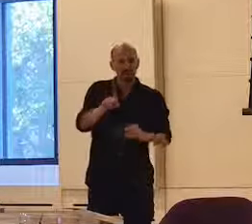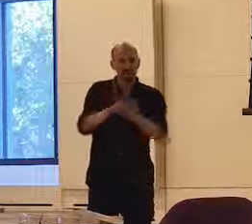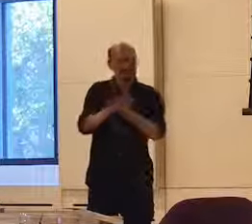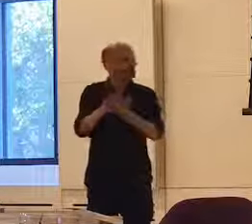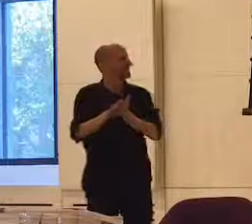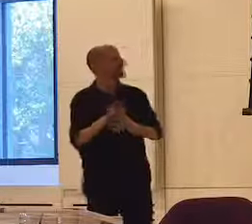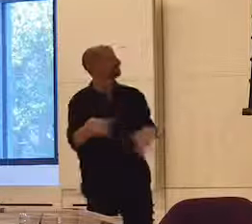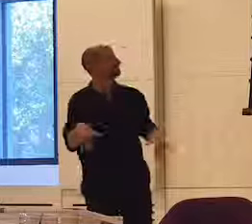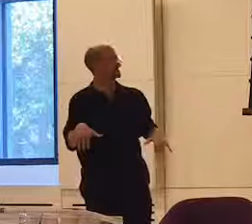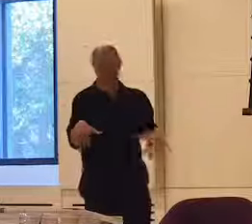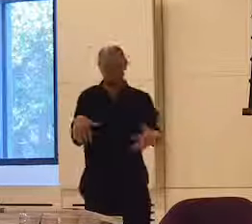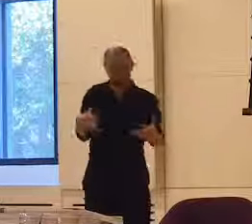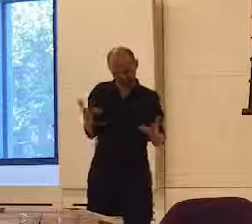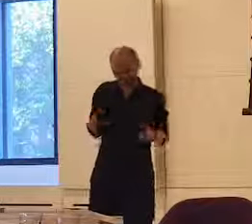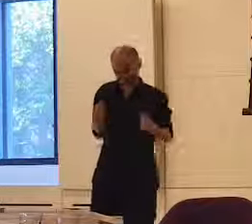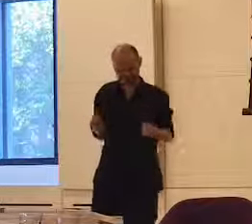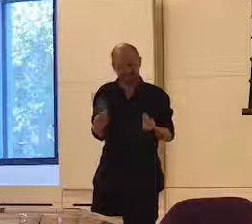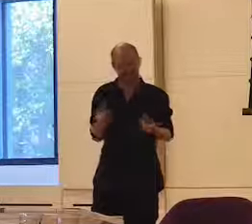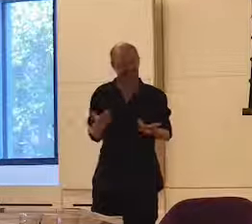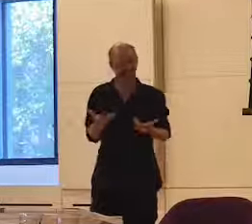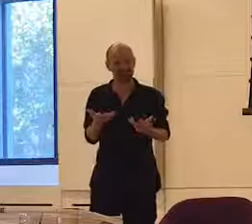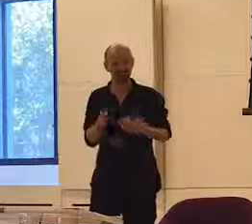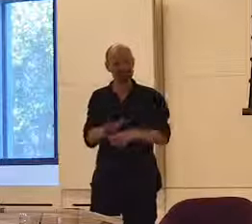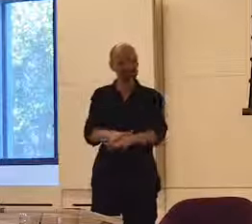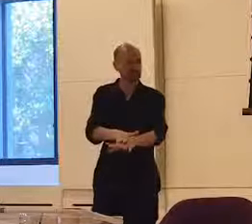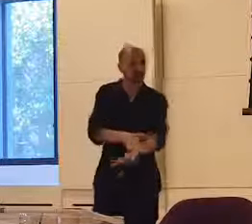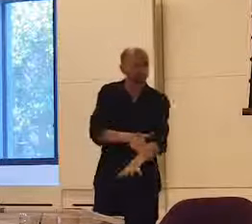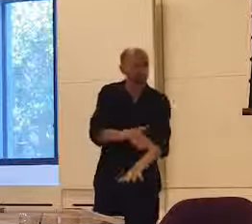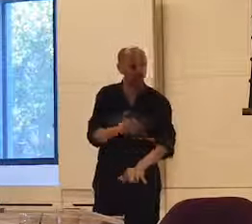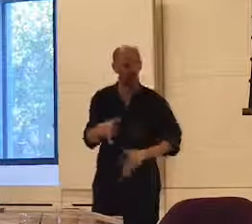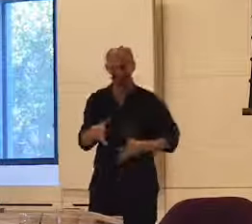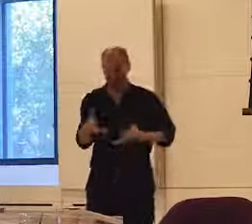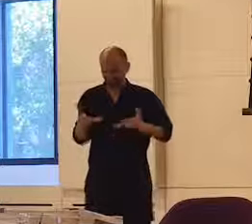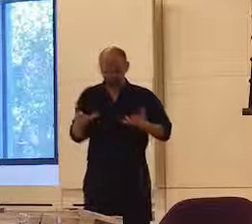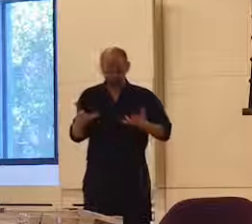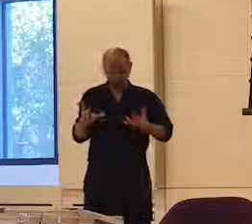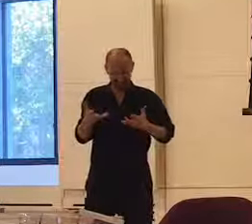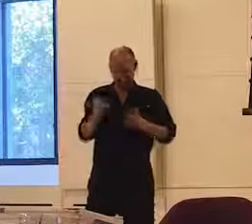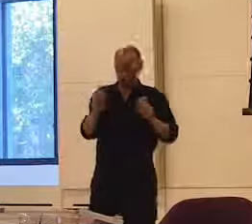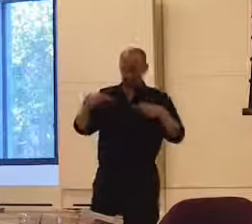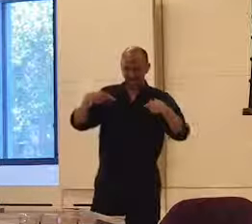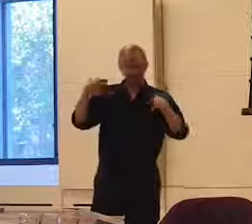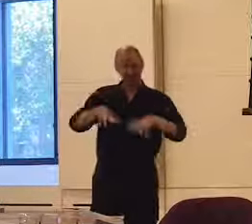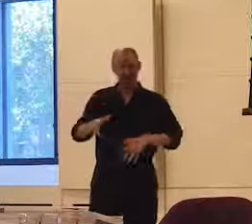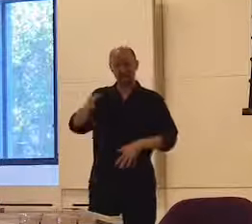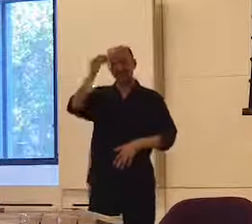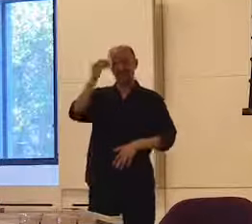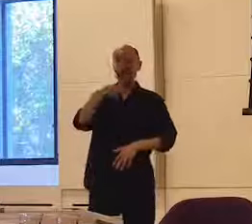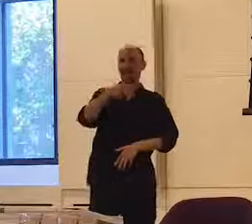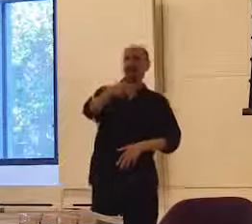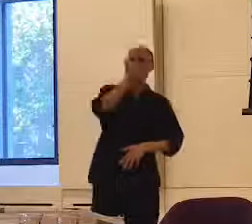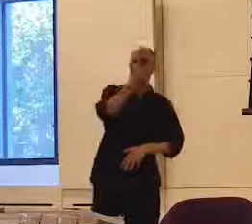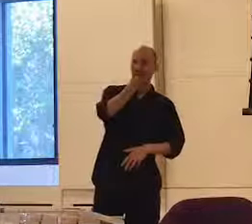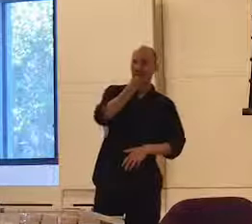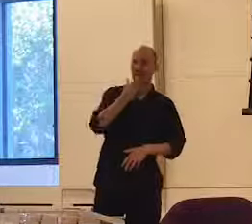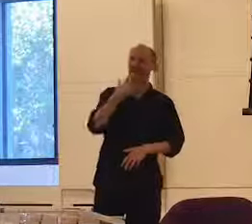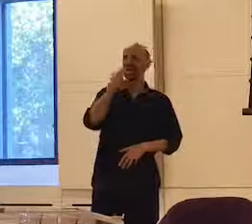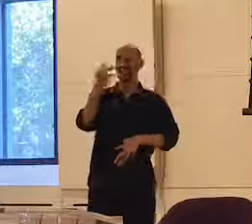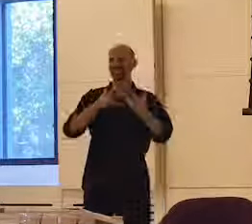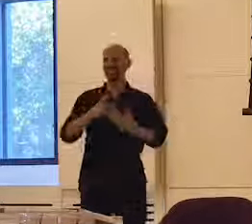list, but it's a bit meaningless. It's very slow. You know, it's okay that I've learned apple and